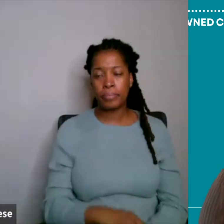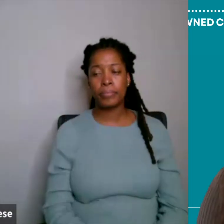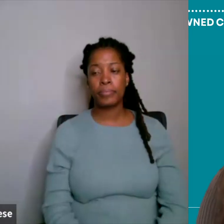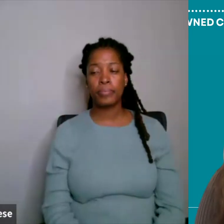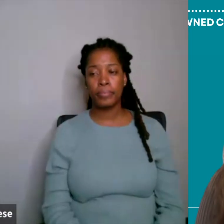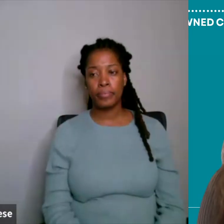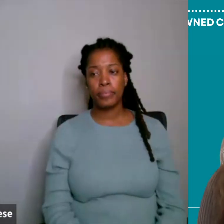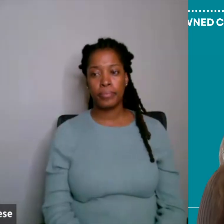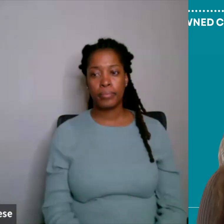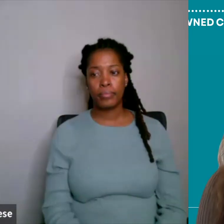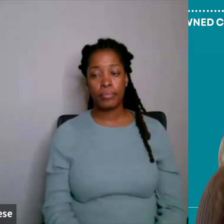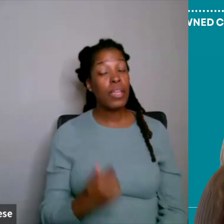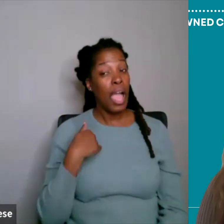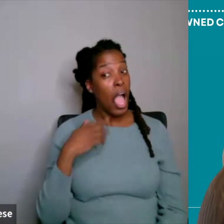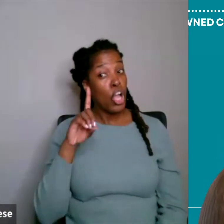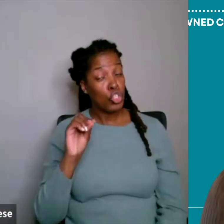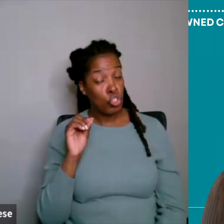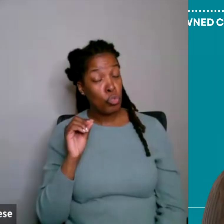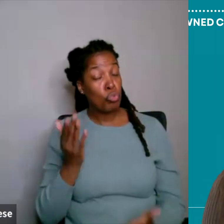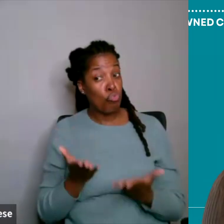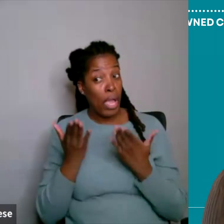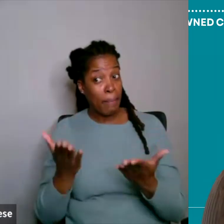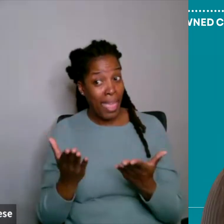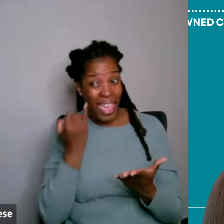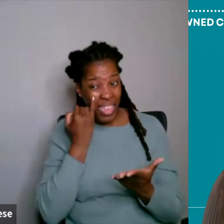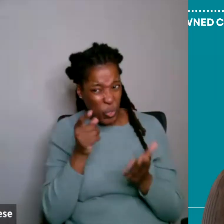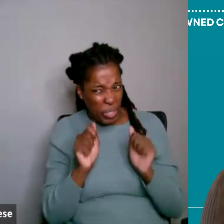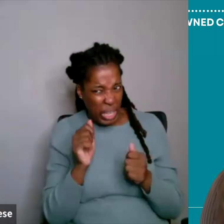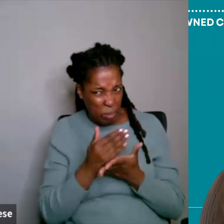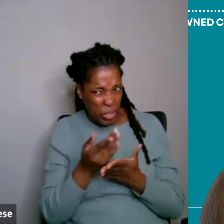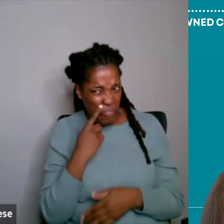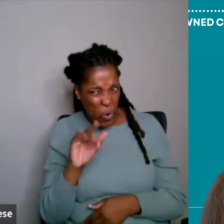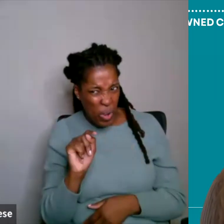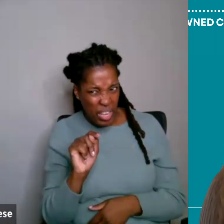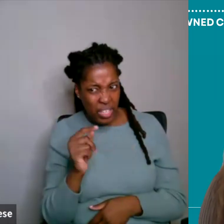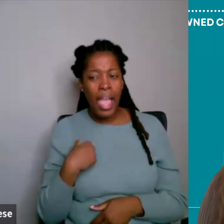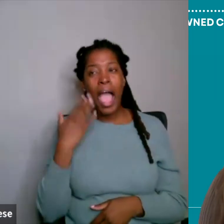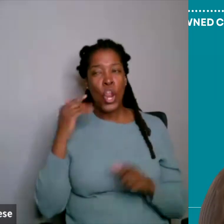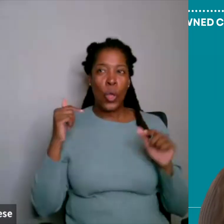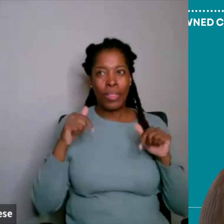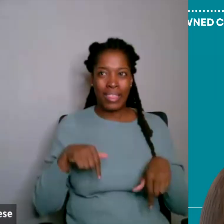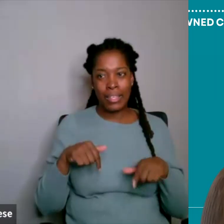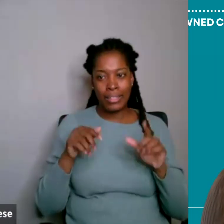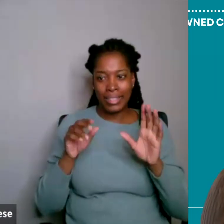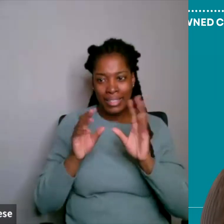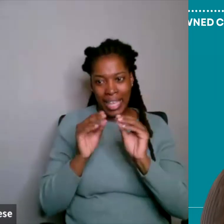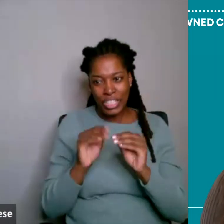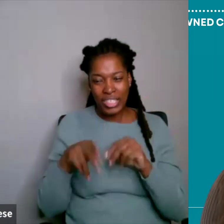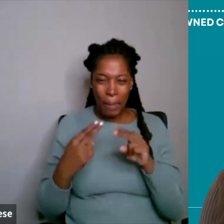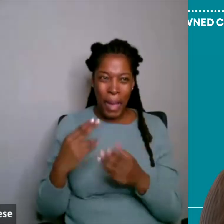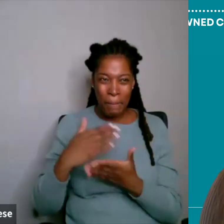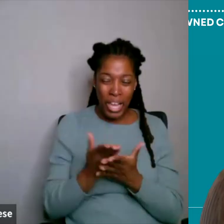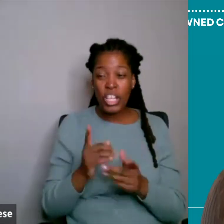And I do highly recommend, if you can budget for it. I know the session is on a budget, but if you can budget